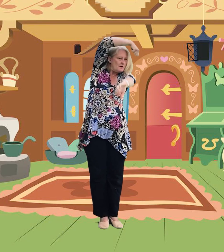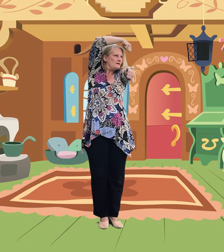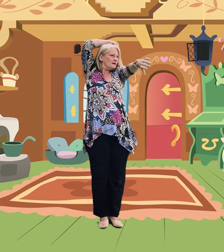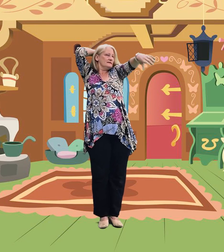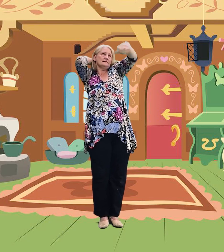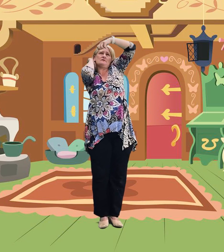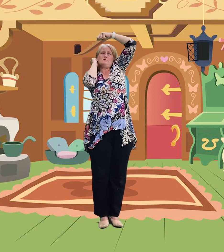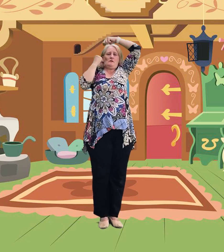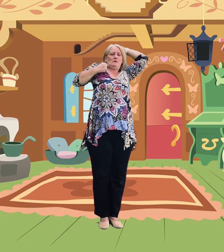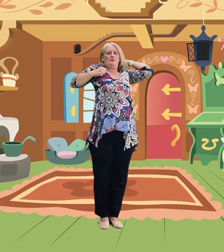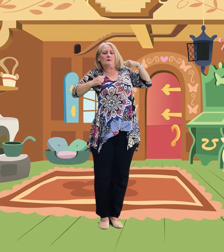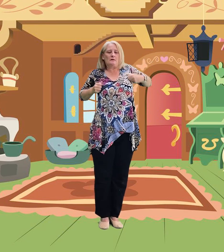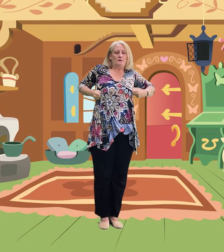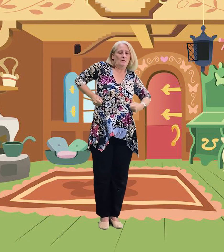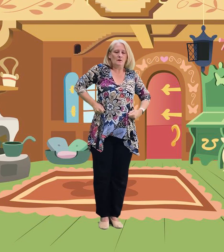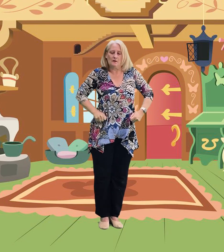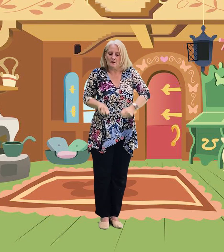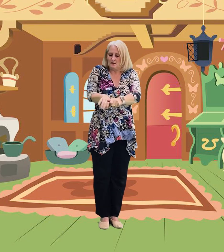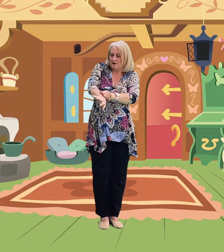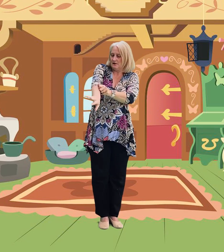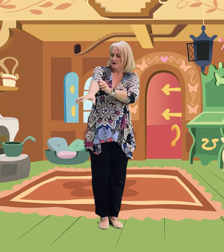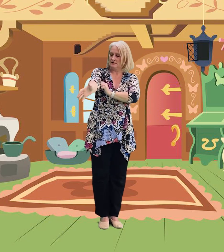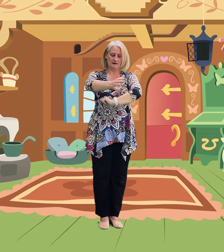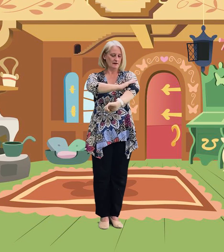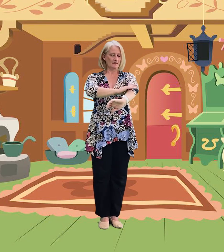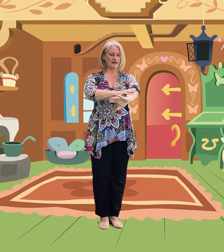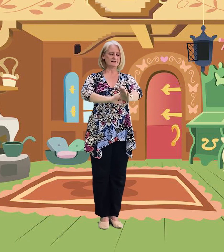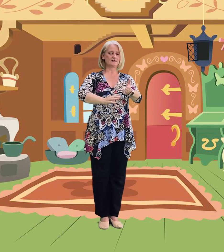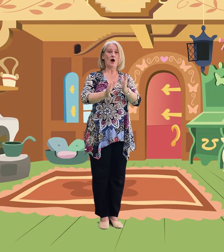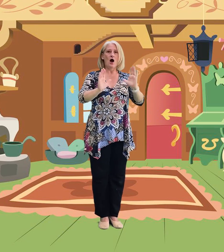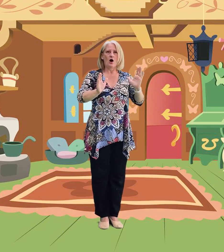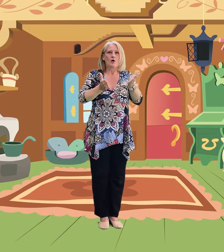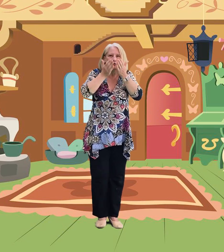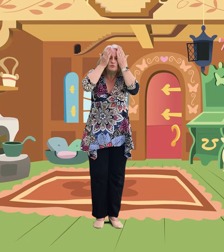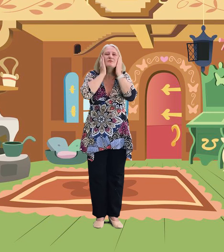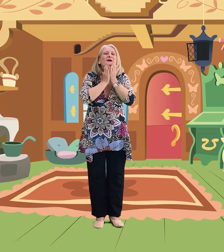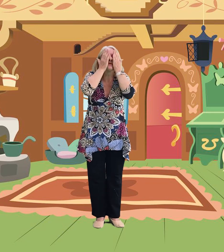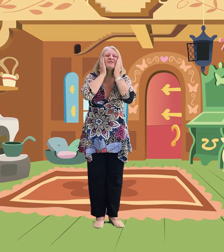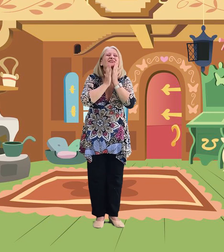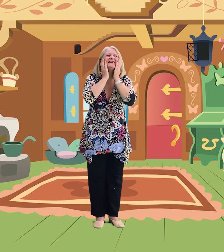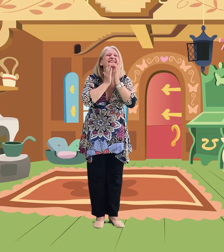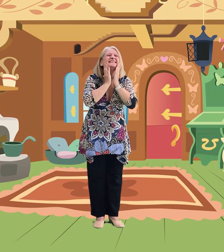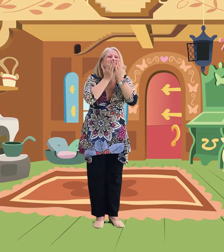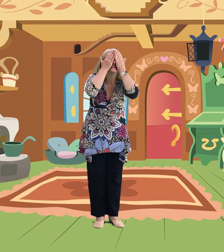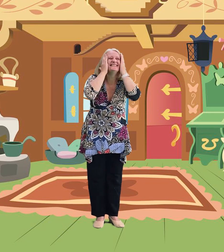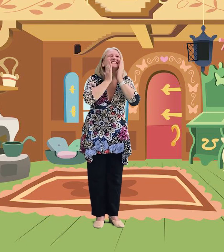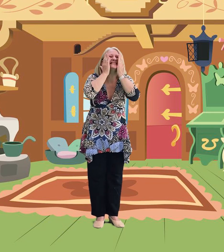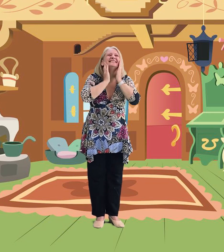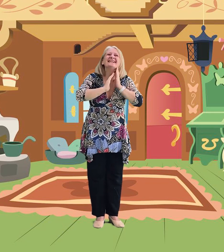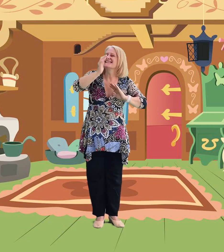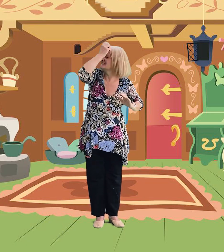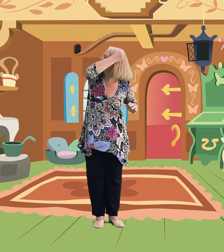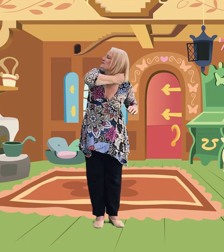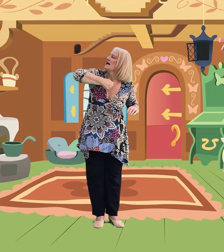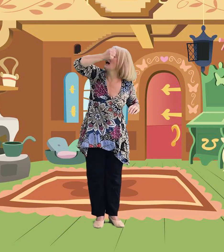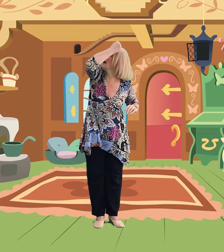What's it? Oh. What's it? Oh, quick wash. Now, think, wash our hair.